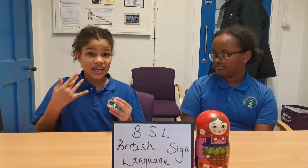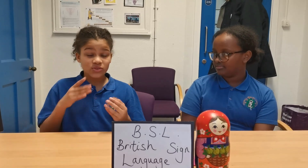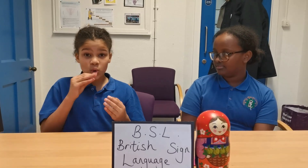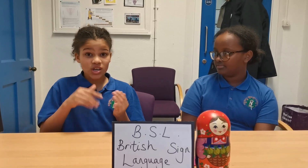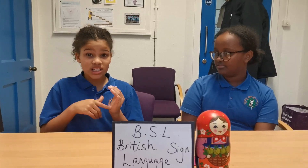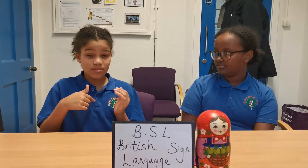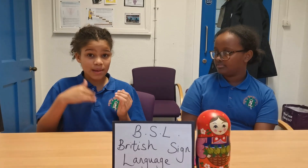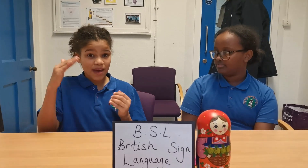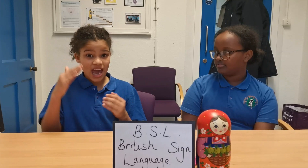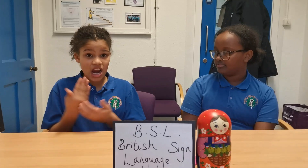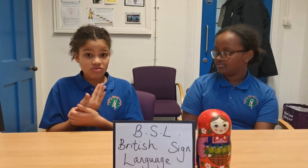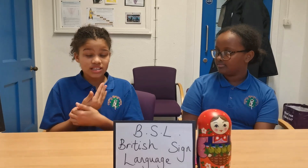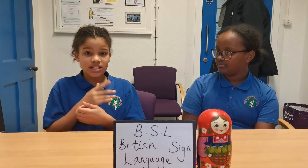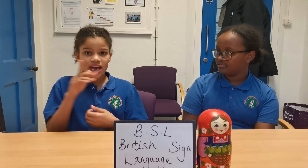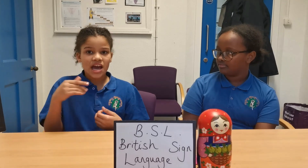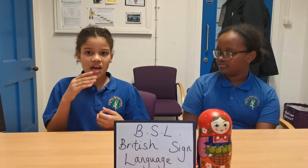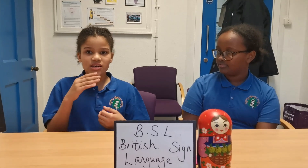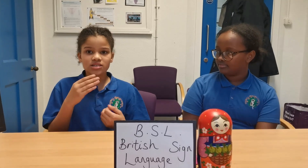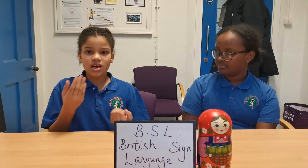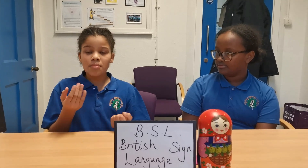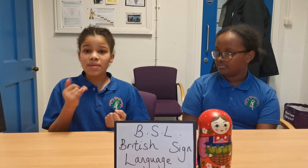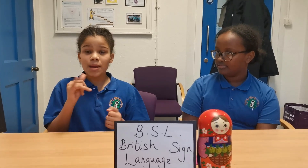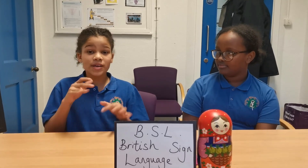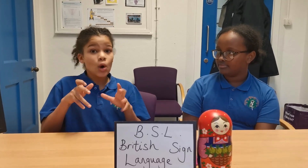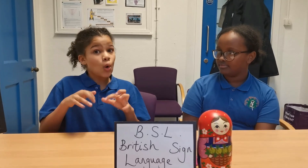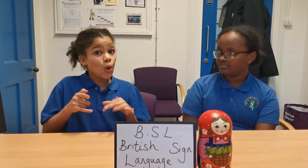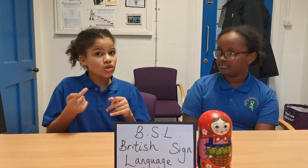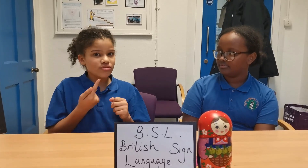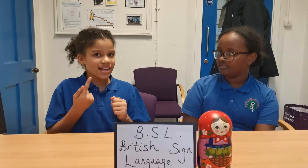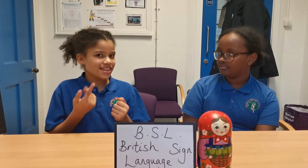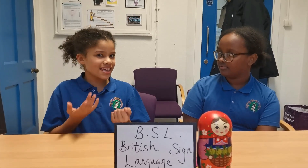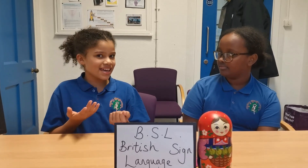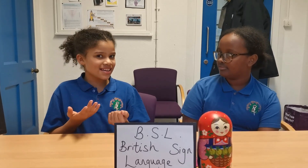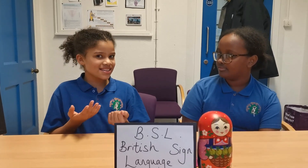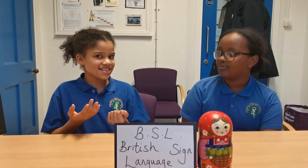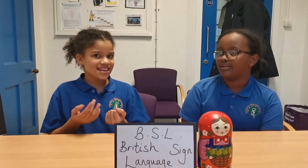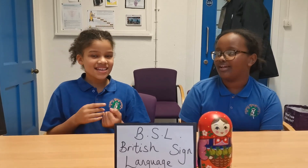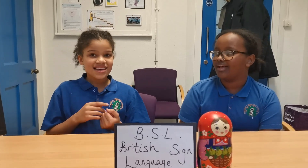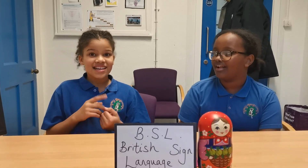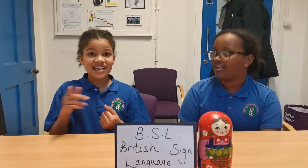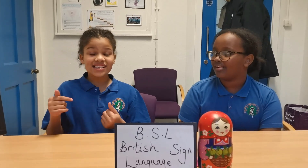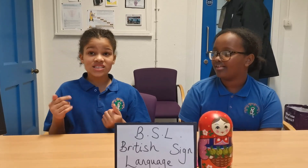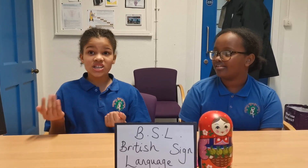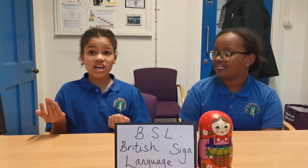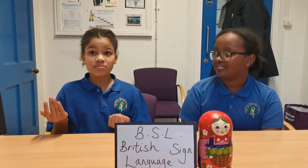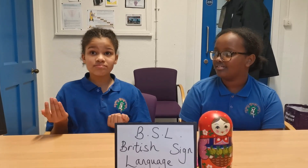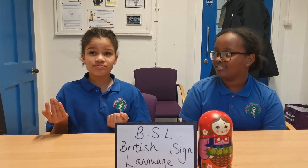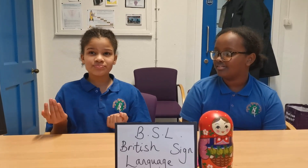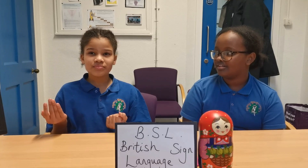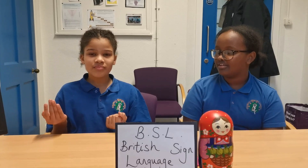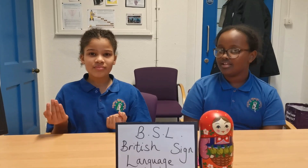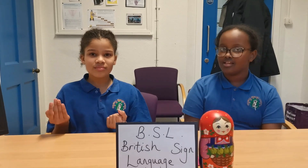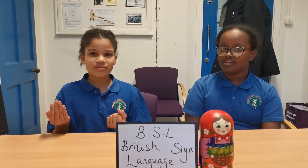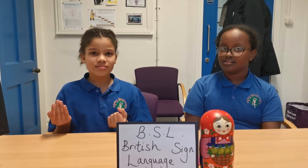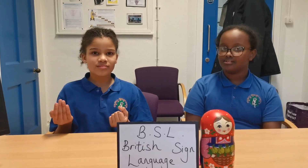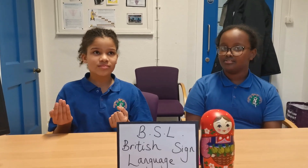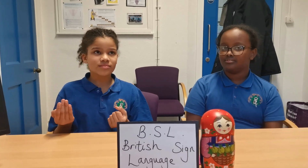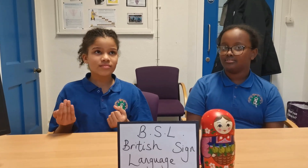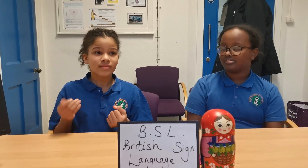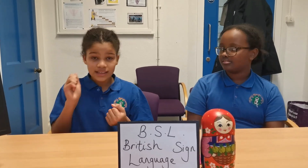life talking to my parents and maybe ordering things. Yeah. And What do you mean, like in a cafe or something?